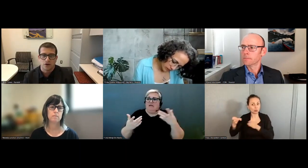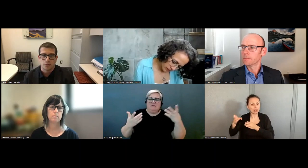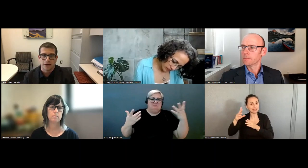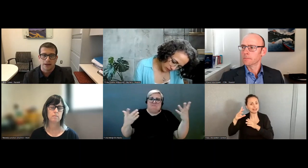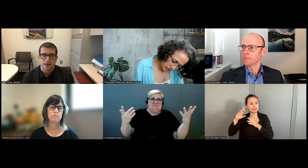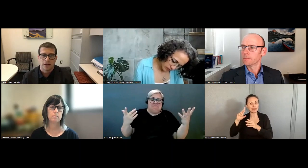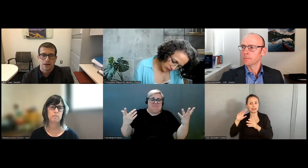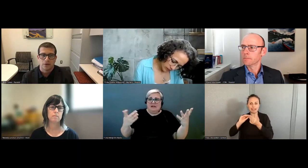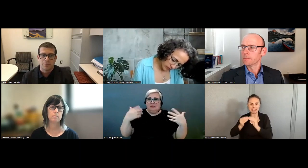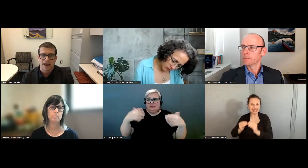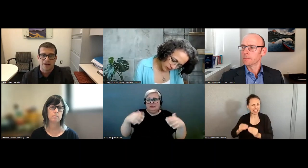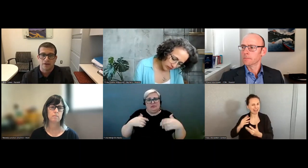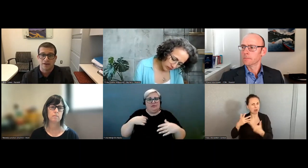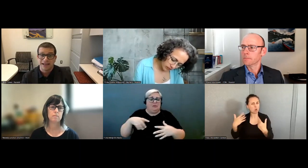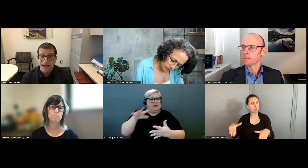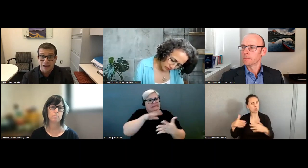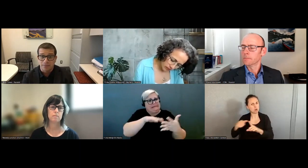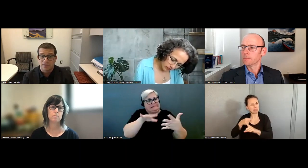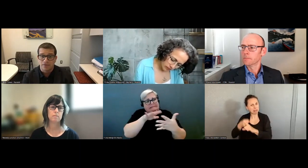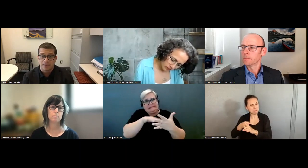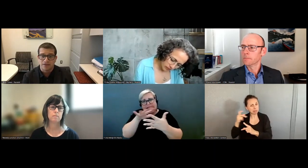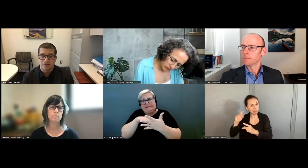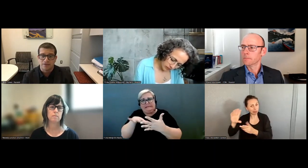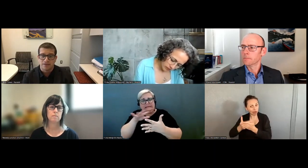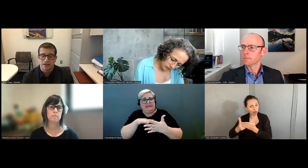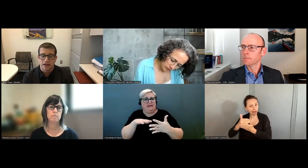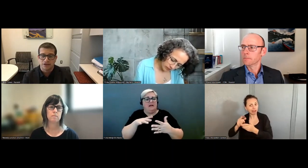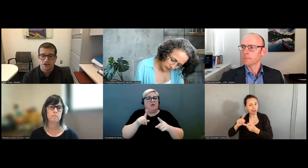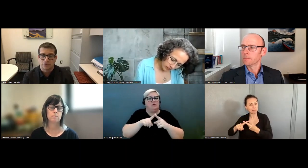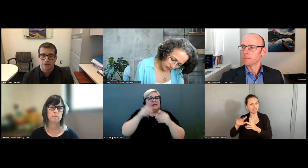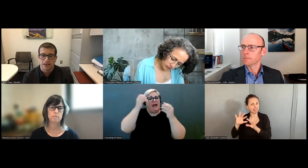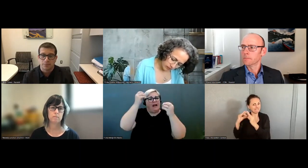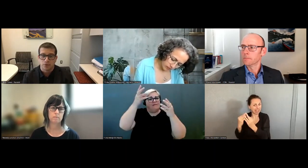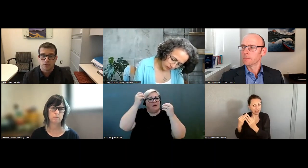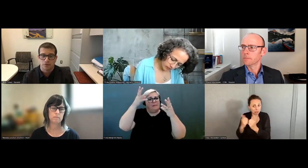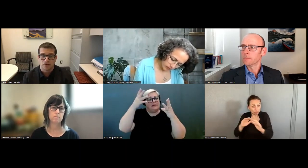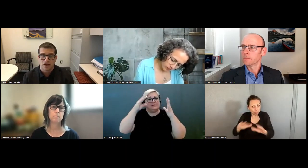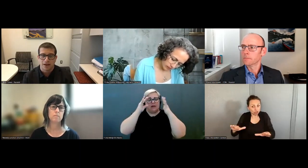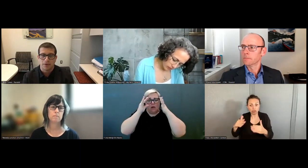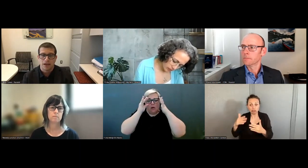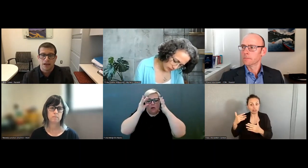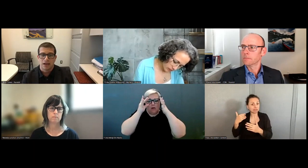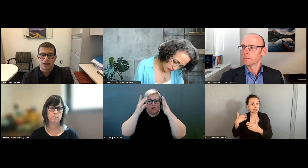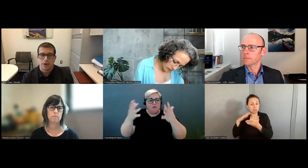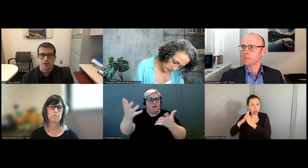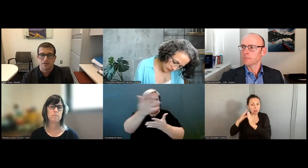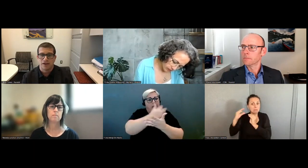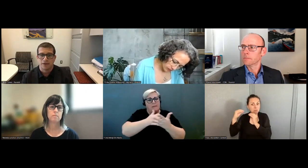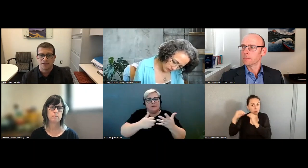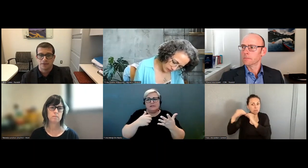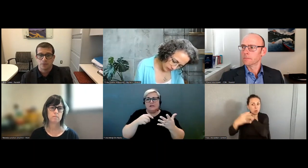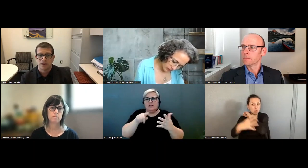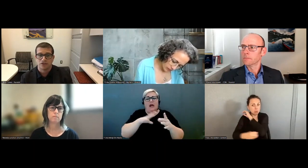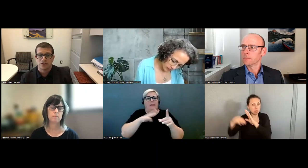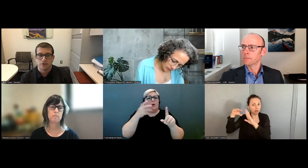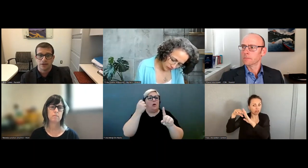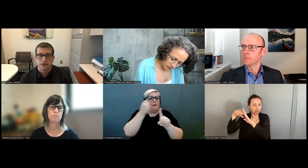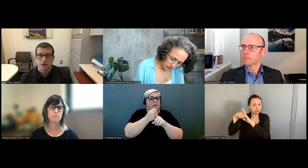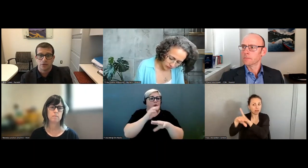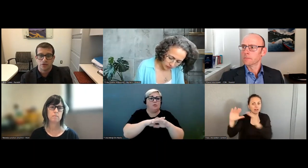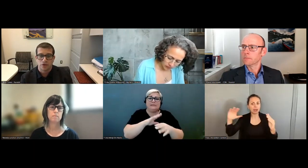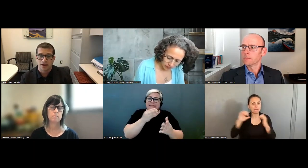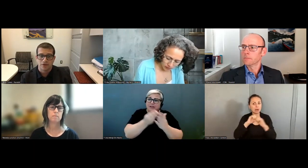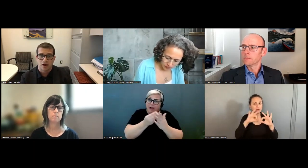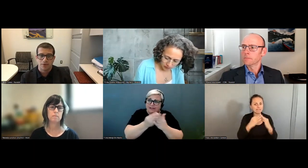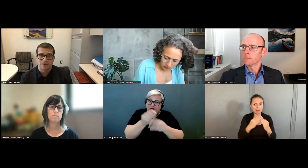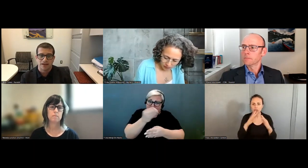quite sobering. There are impacts on income. Families of these children get poorer over time compared to families with children